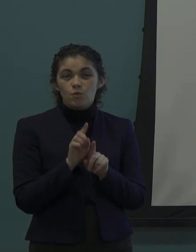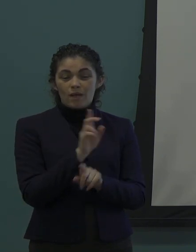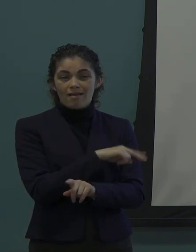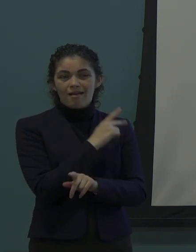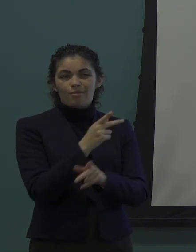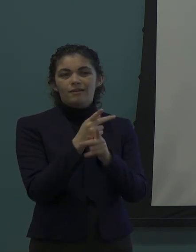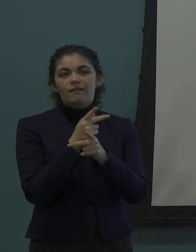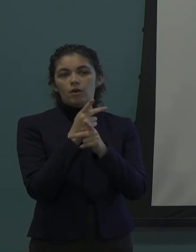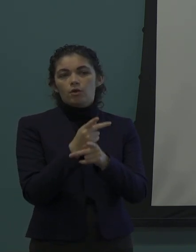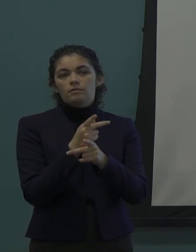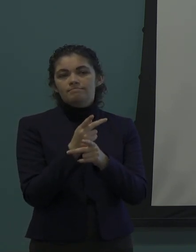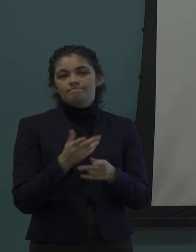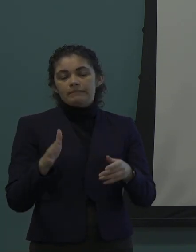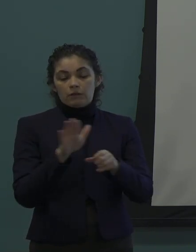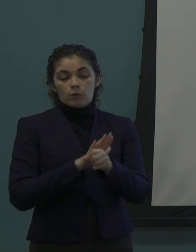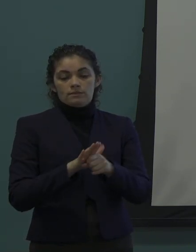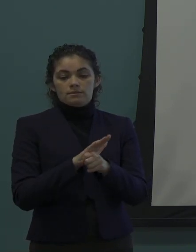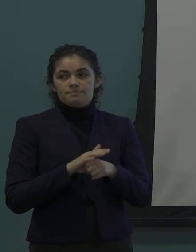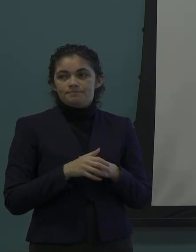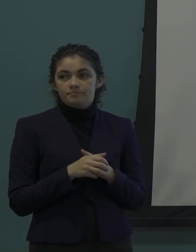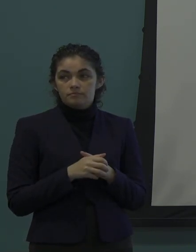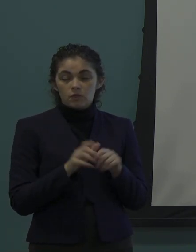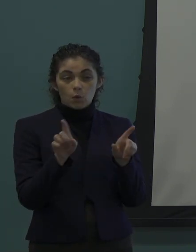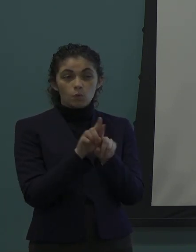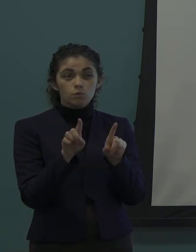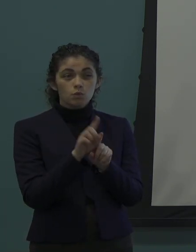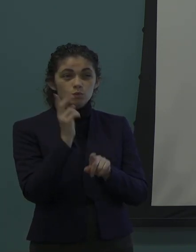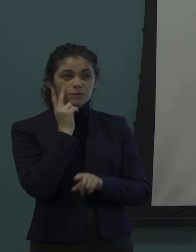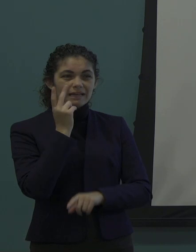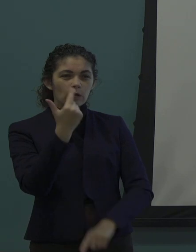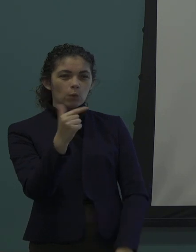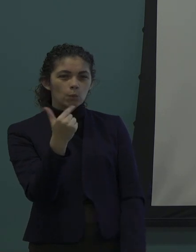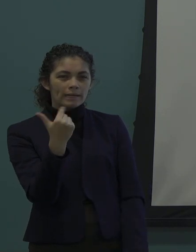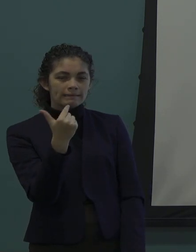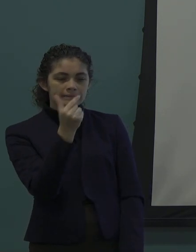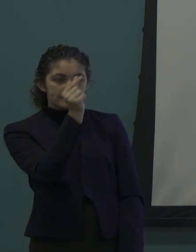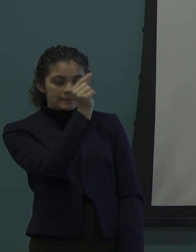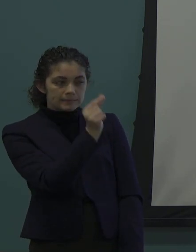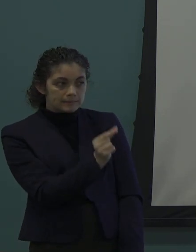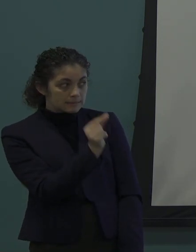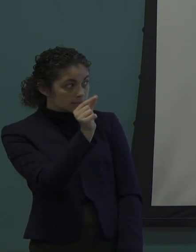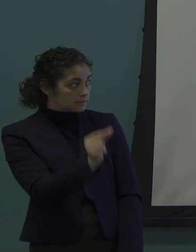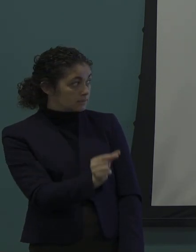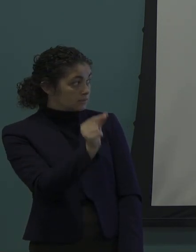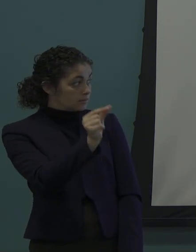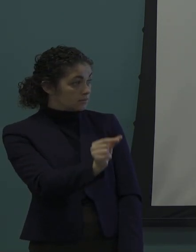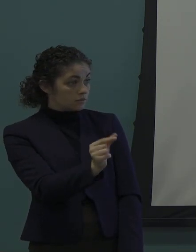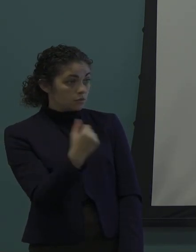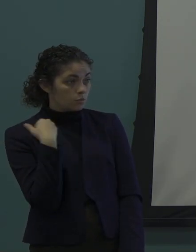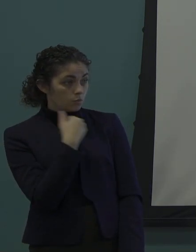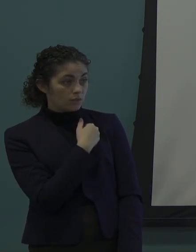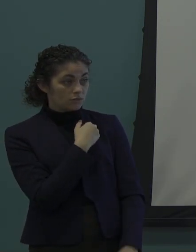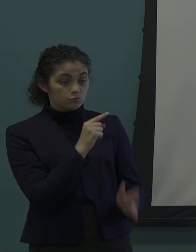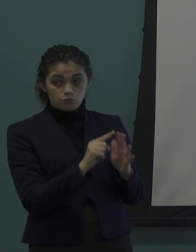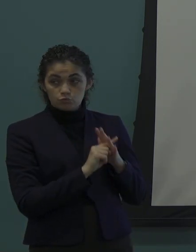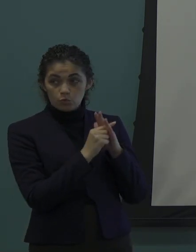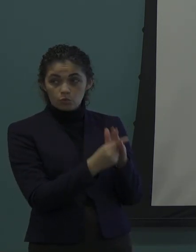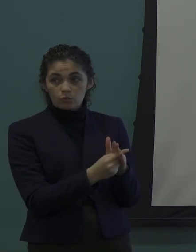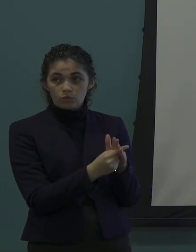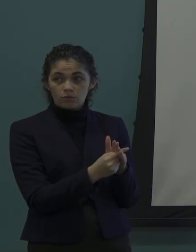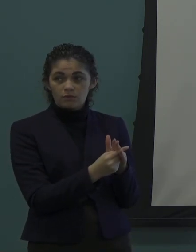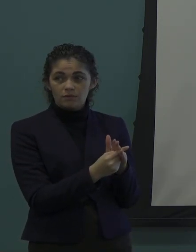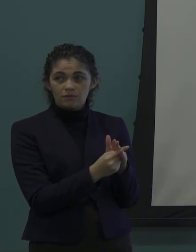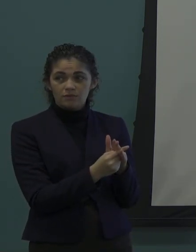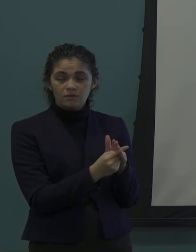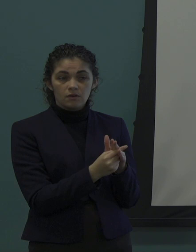healthcare workforce. You will also see in green that we've begun to also put